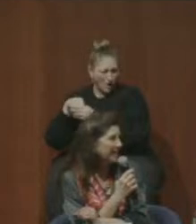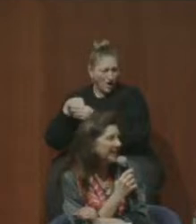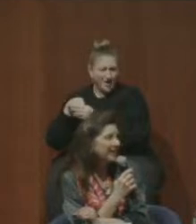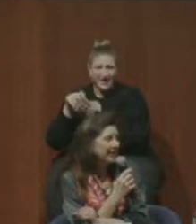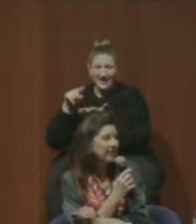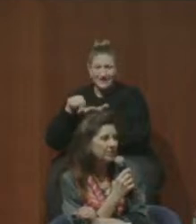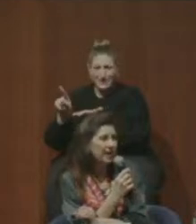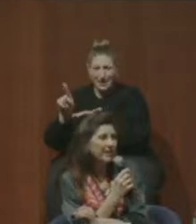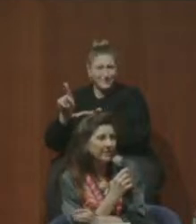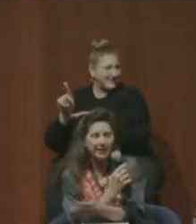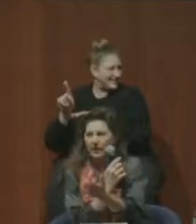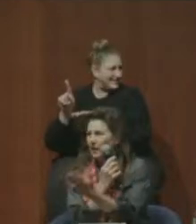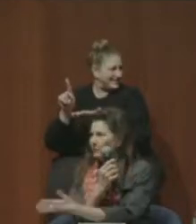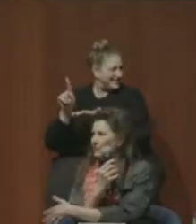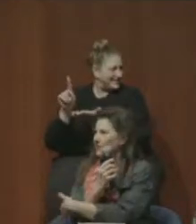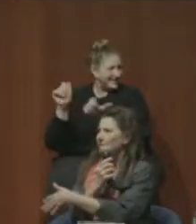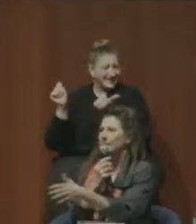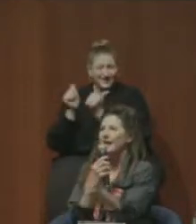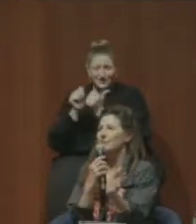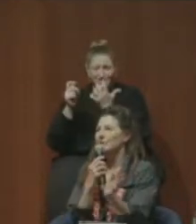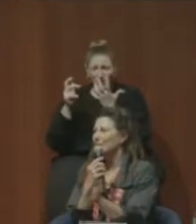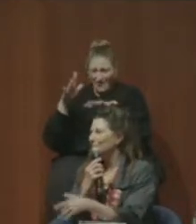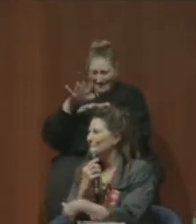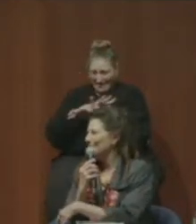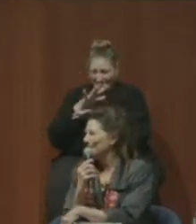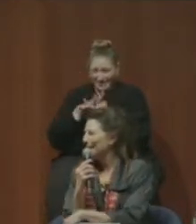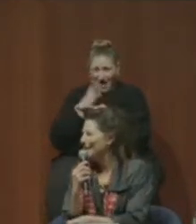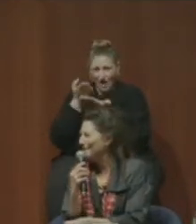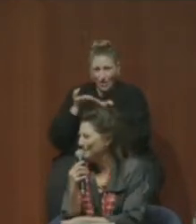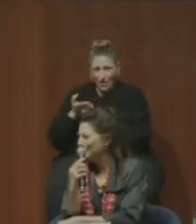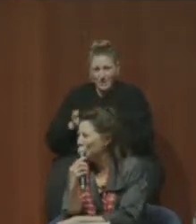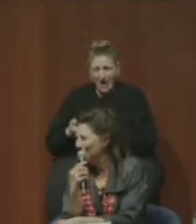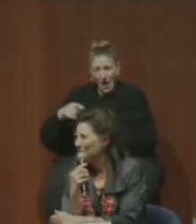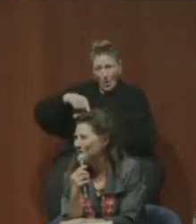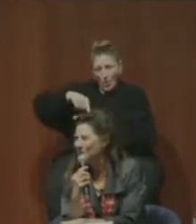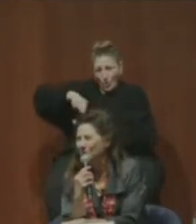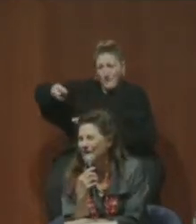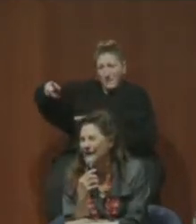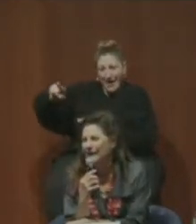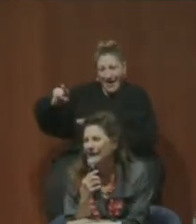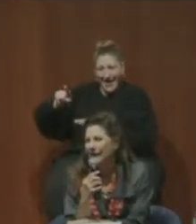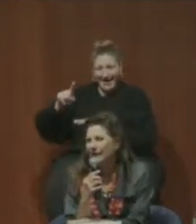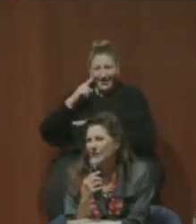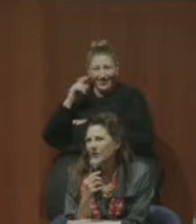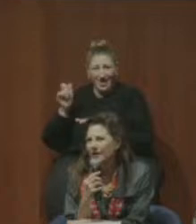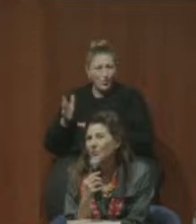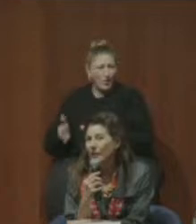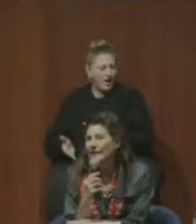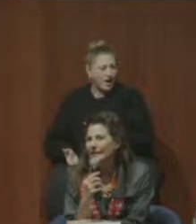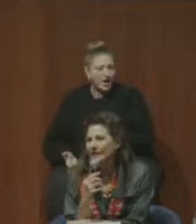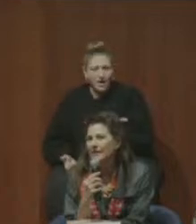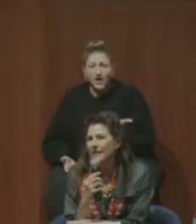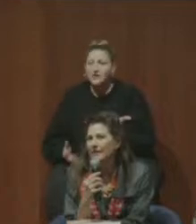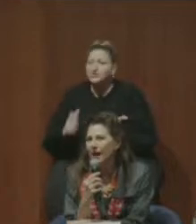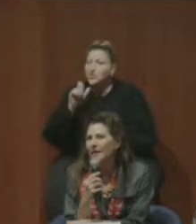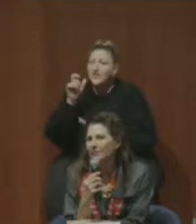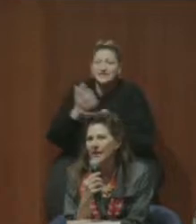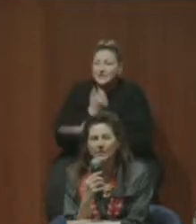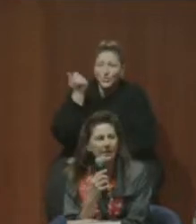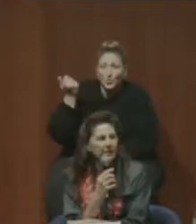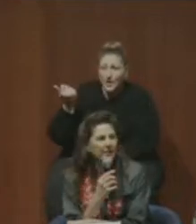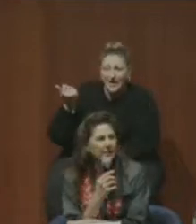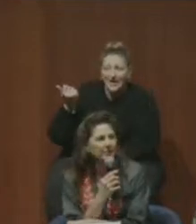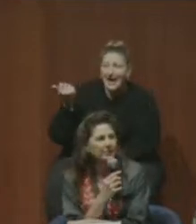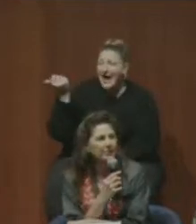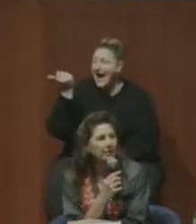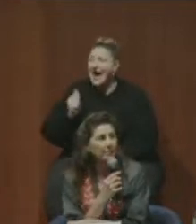2010. In the UN. I mean, it's on the written document of the paper tiger of the UN. You can still read that. So they didn't win. In-kind